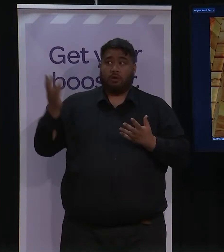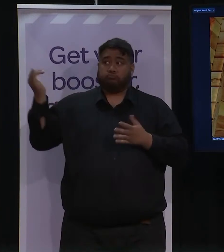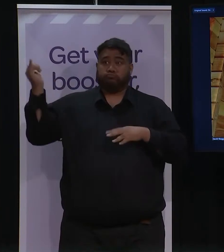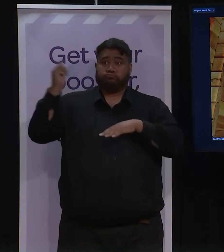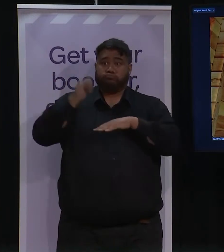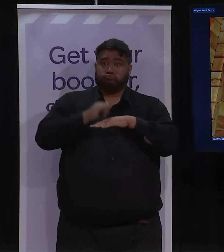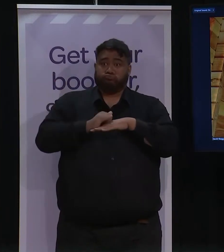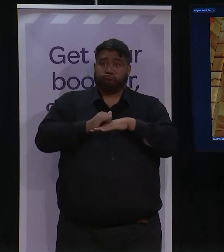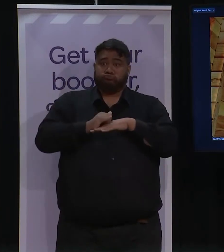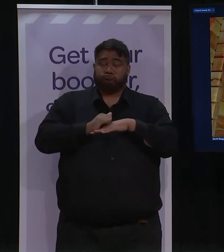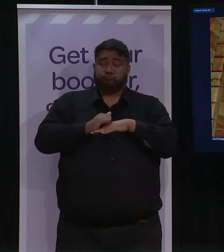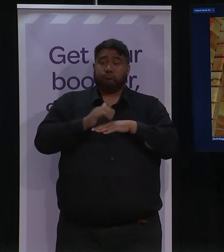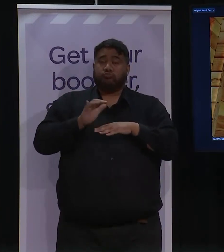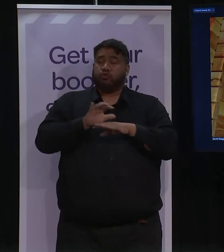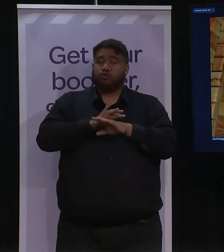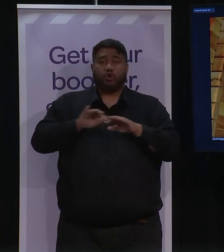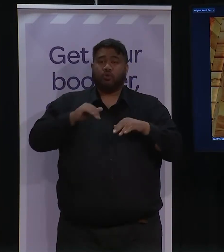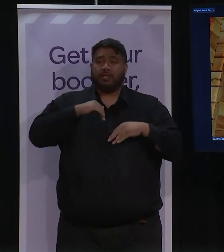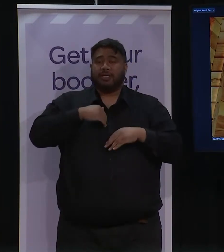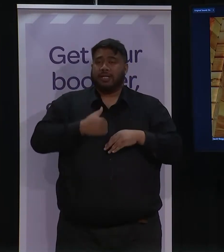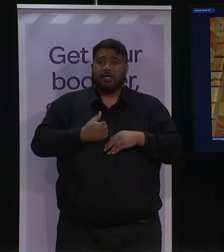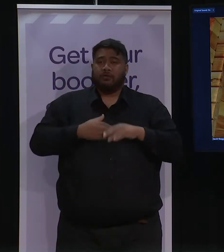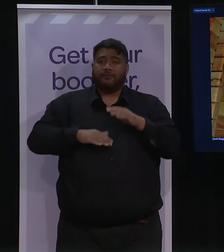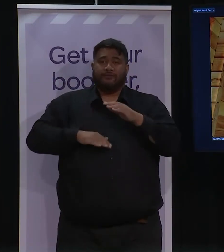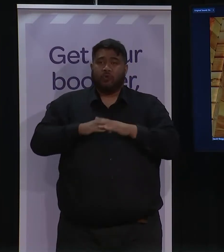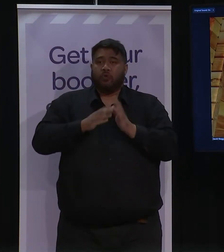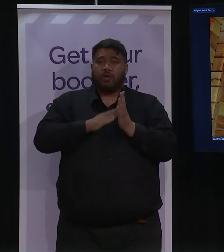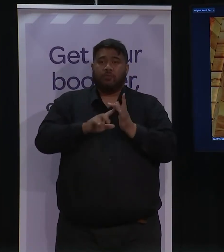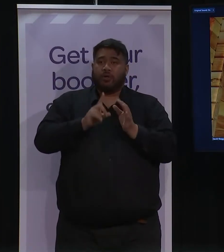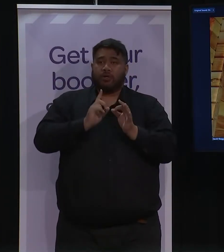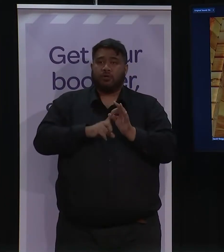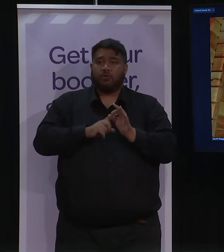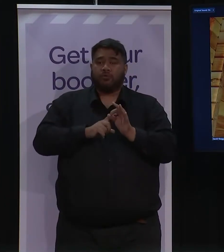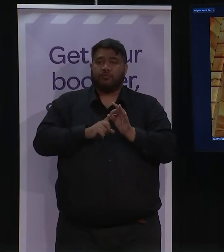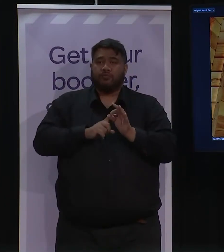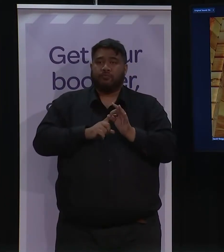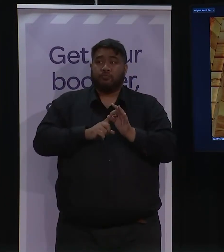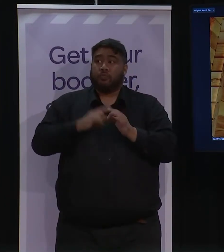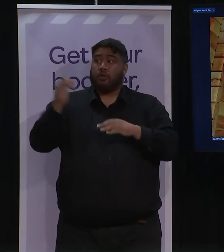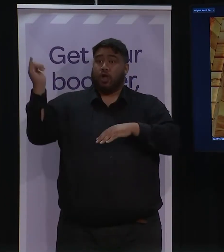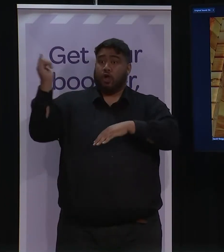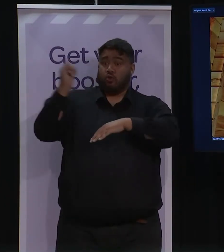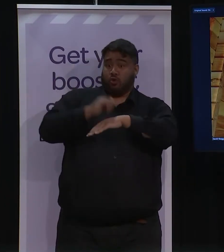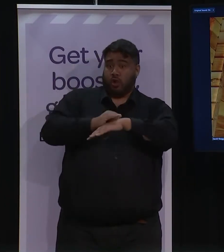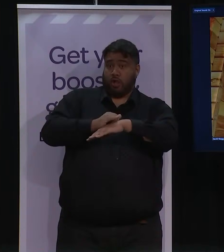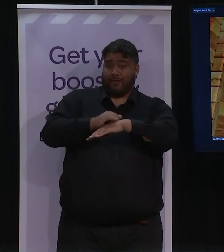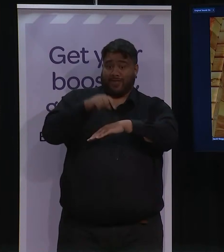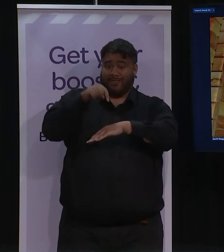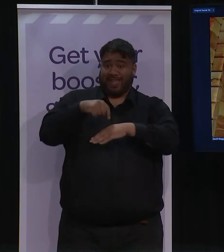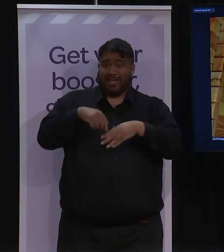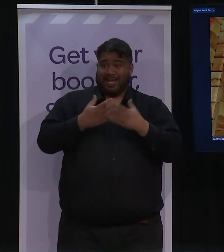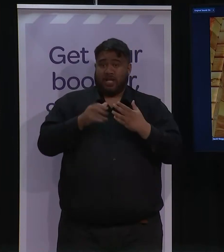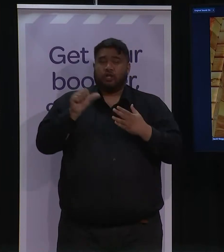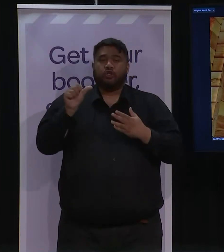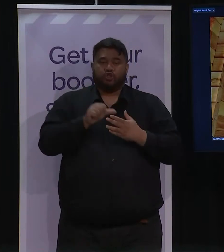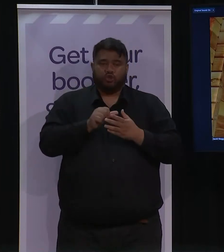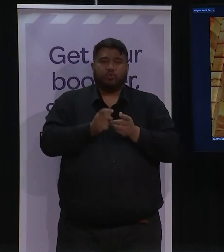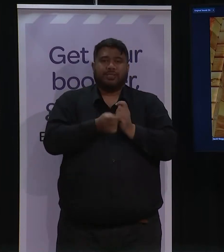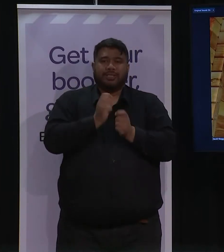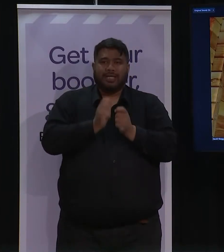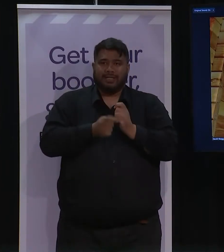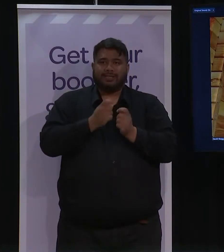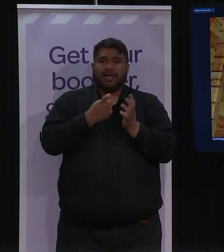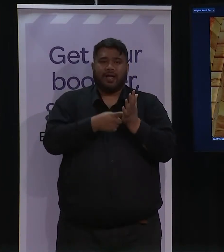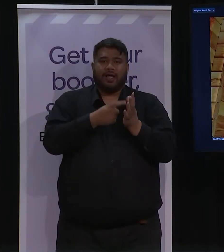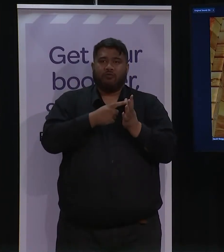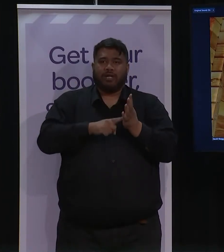We do recommend that arriving travellers should be tested, either at the airport or within 24 hours of